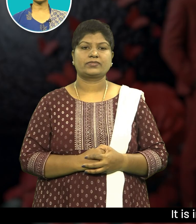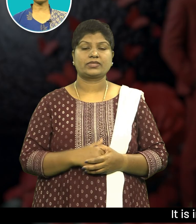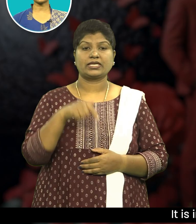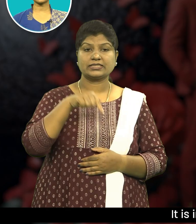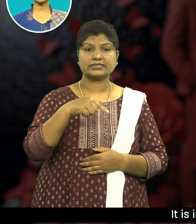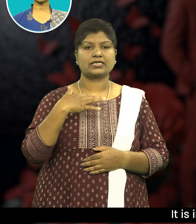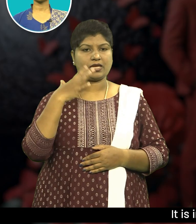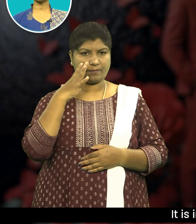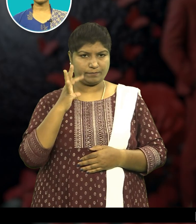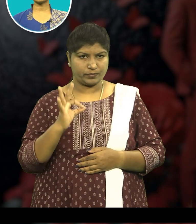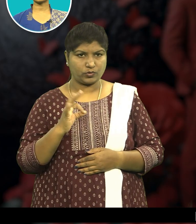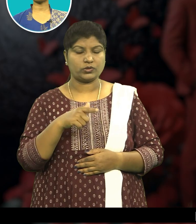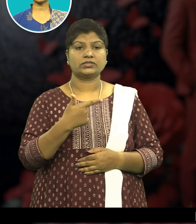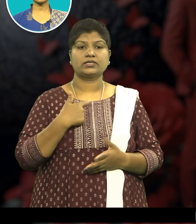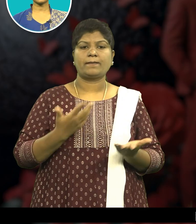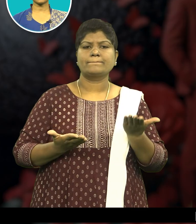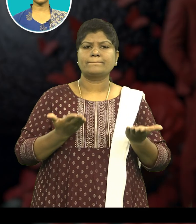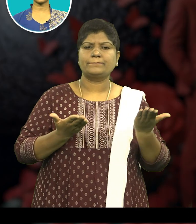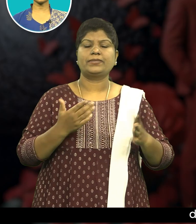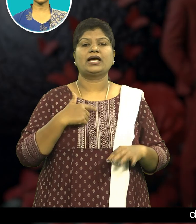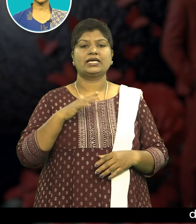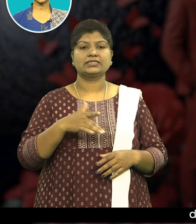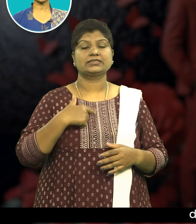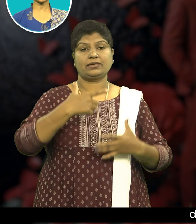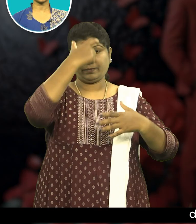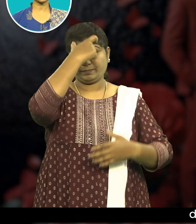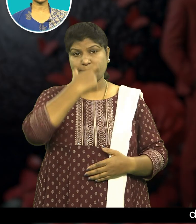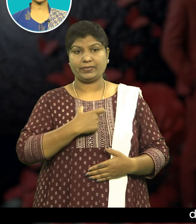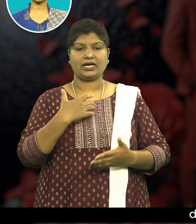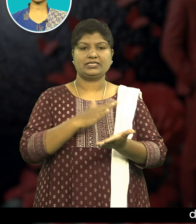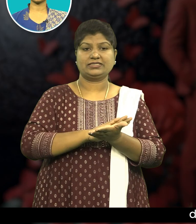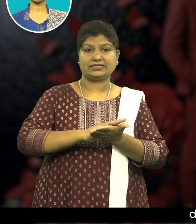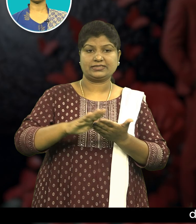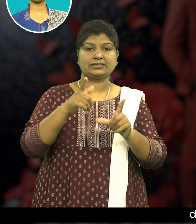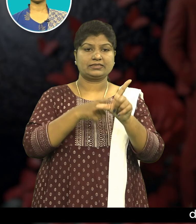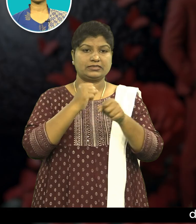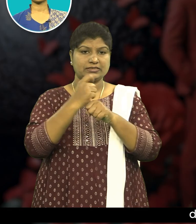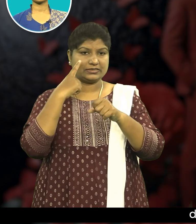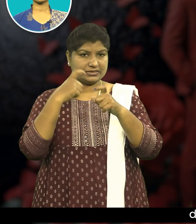It is important to maintain personal hygiene during adolescence.